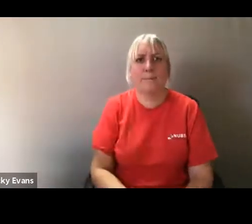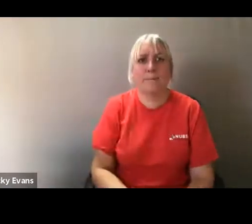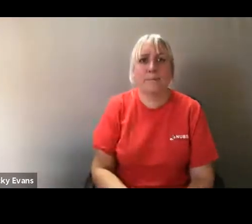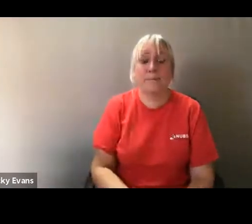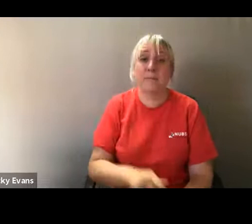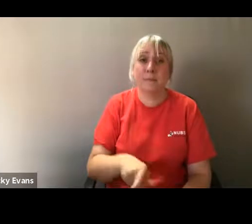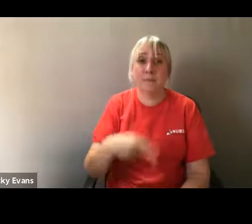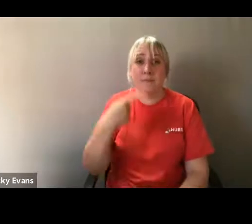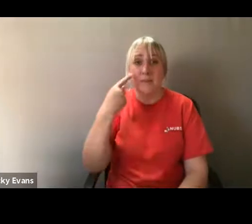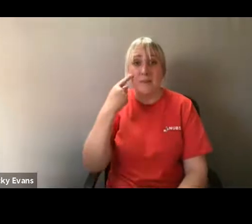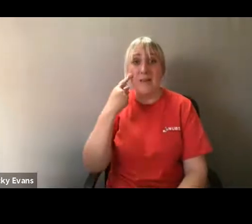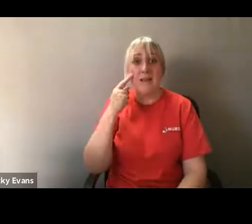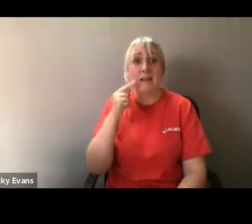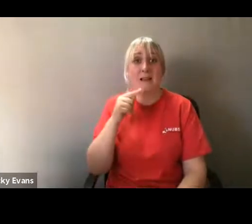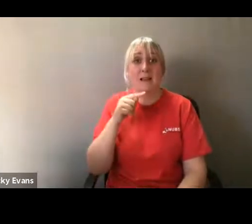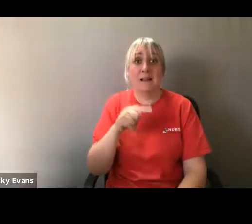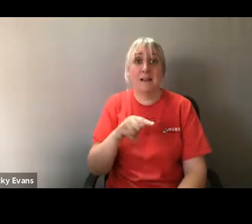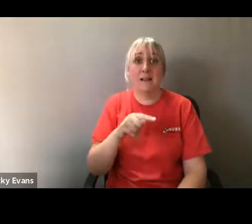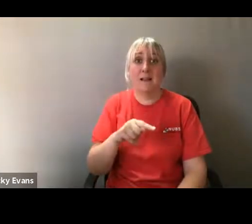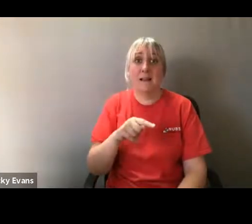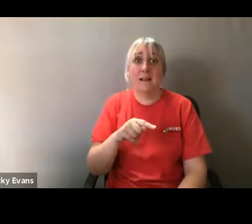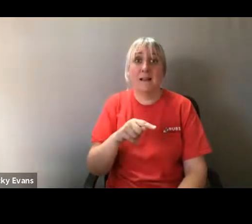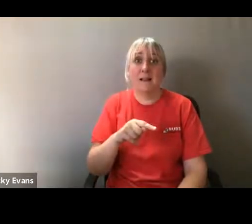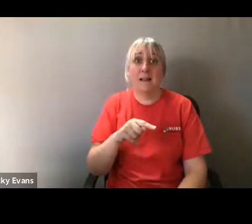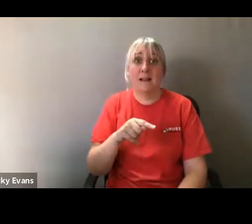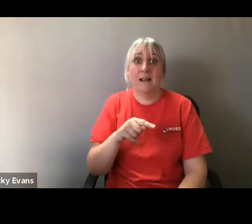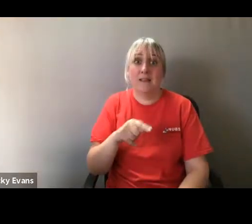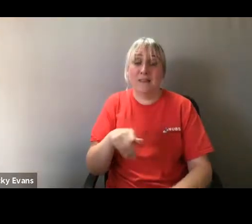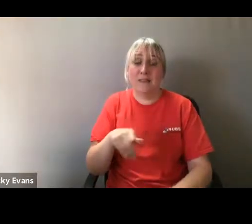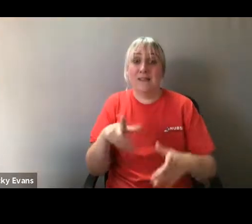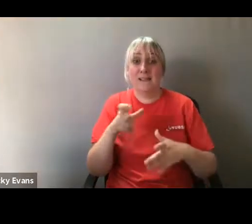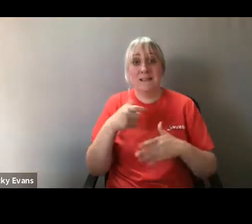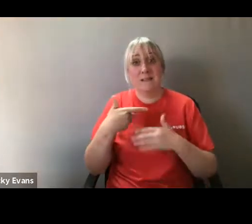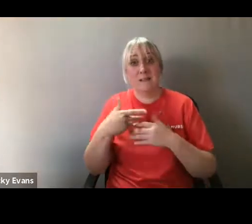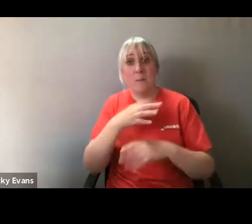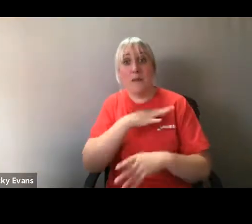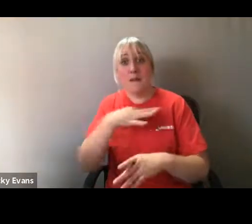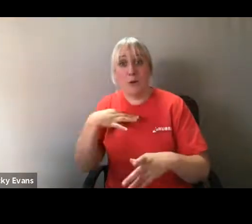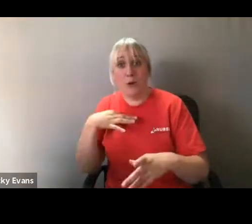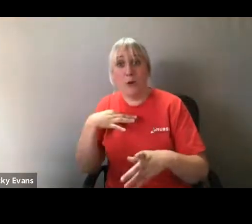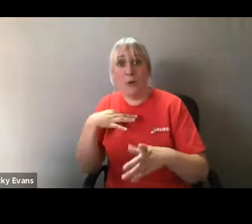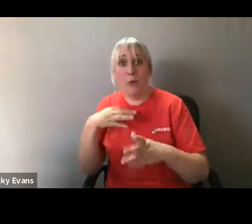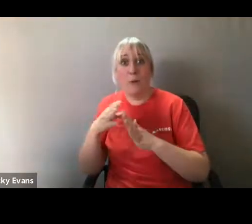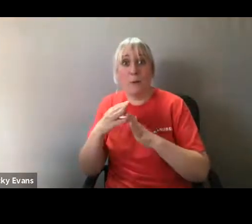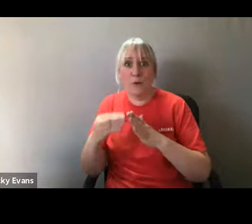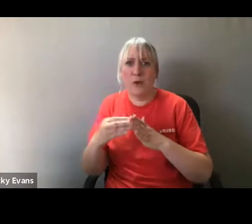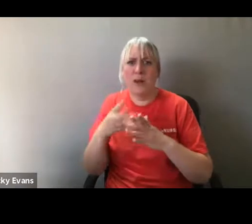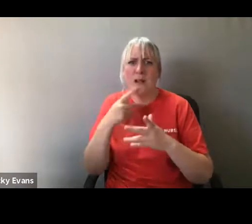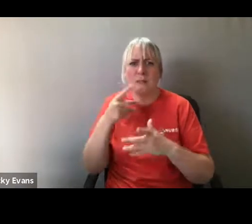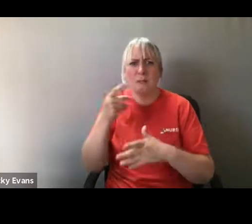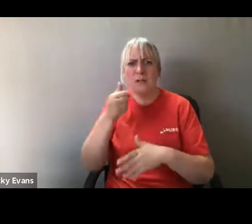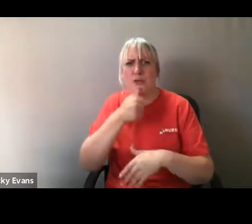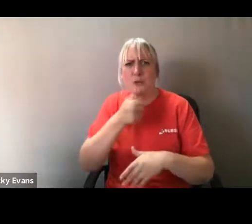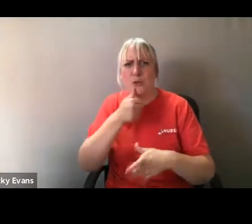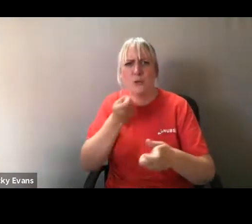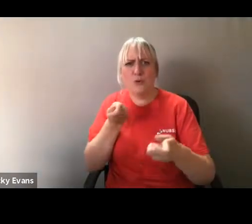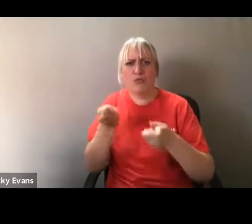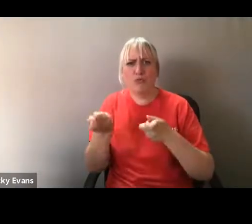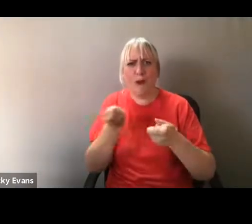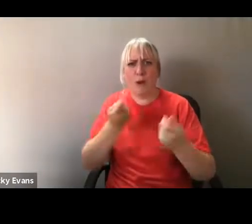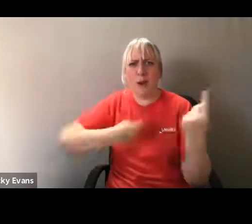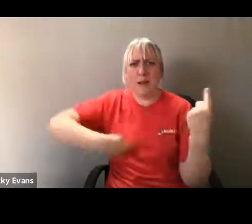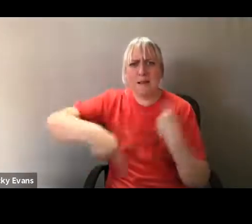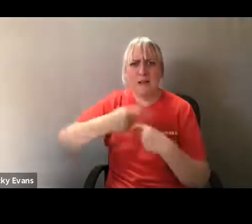was done to regulate us, both within society and